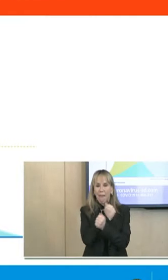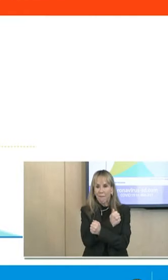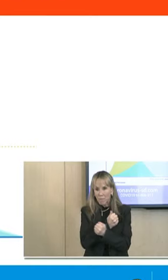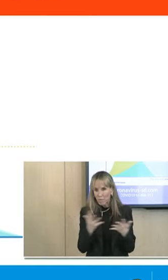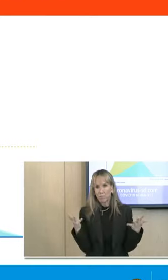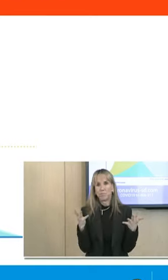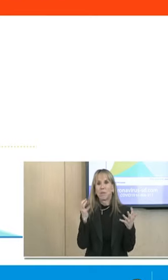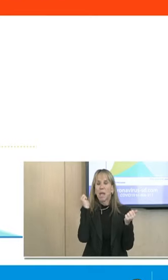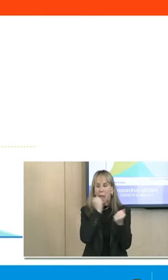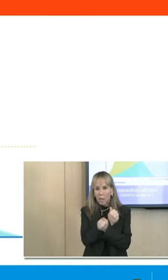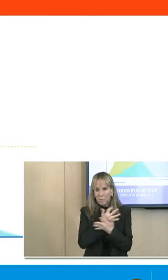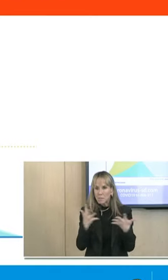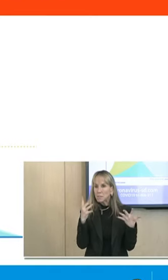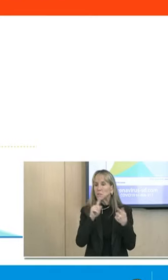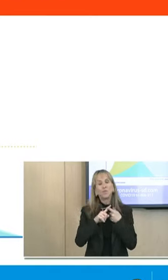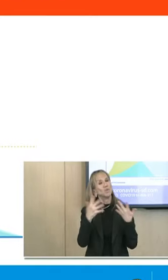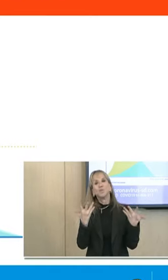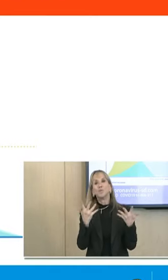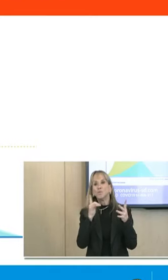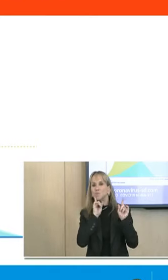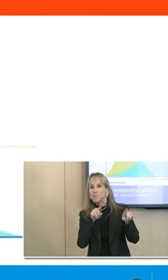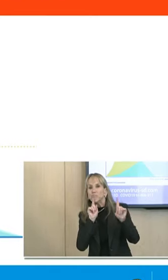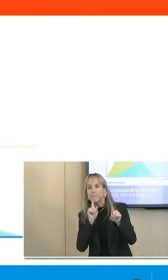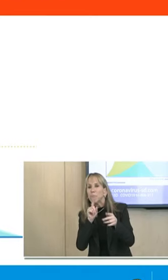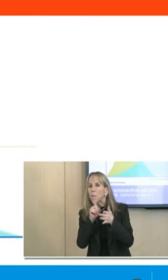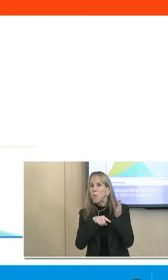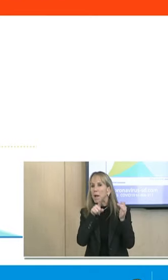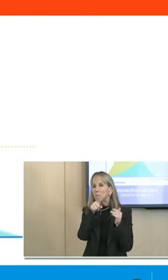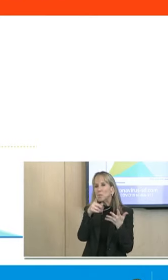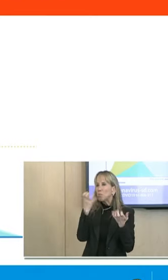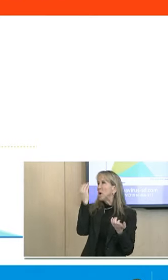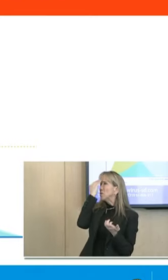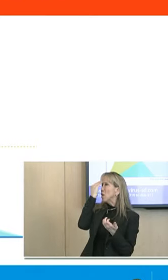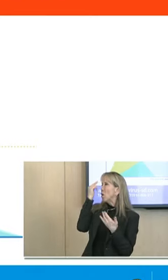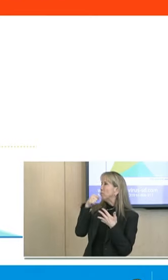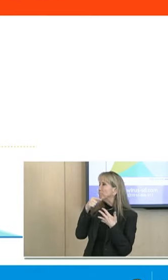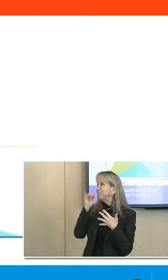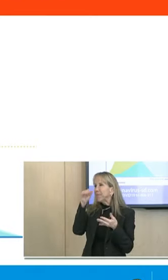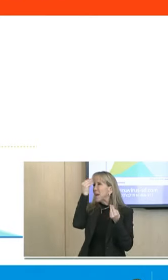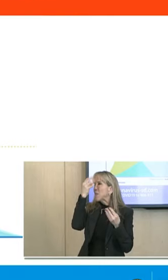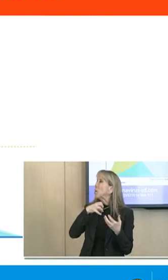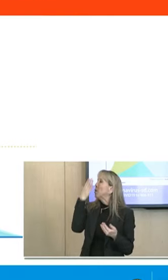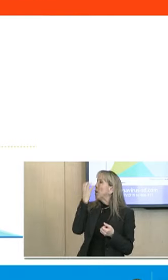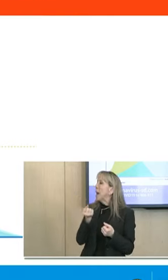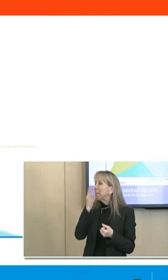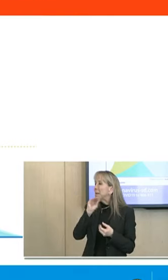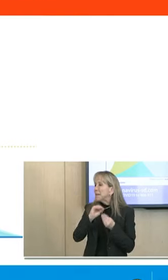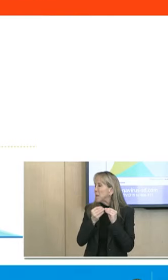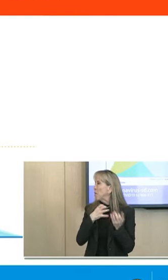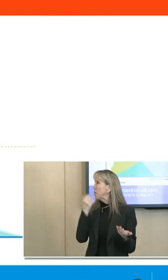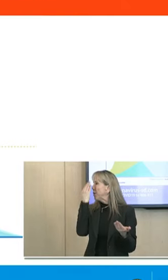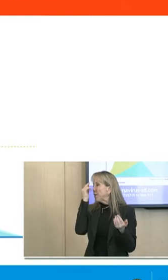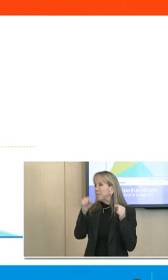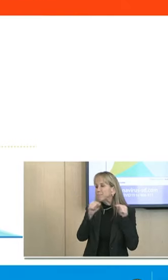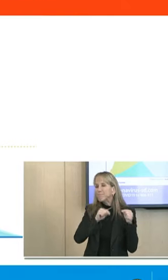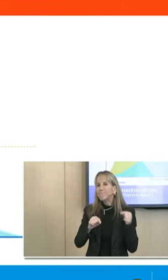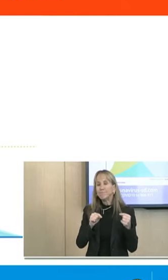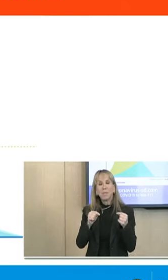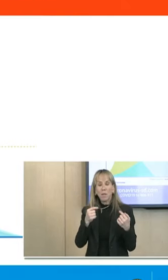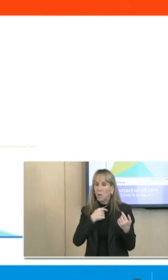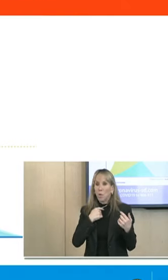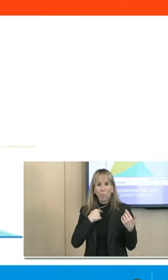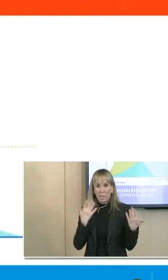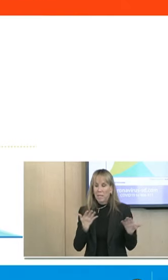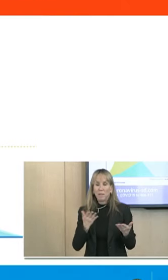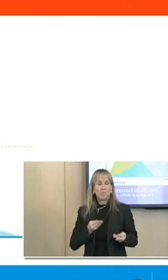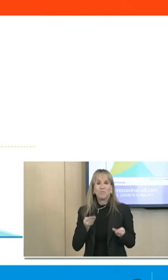be responsive to your felt needs, the data requests that we have, and the commitment of transparency that we have as your